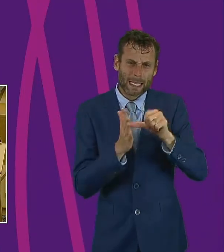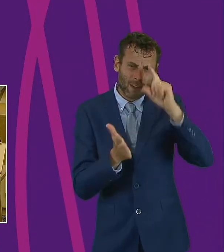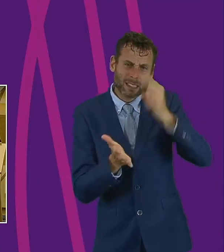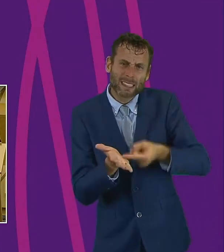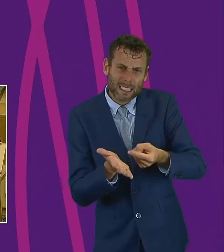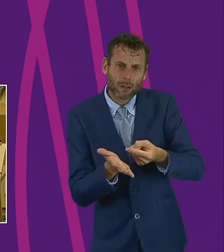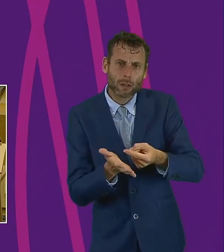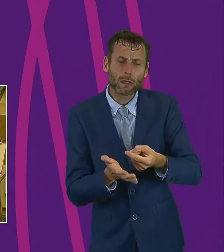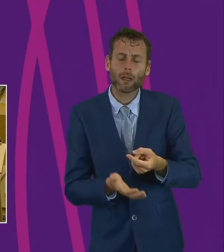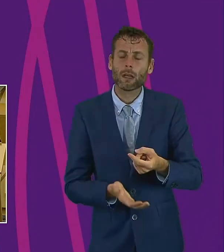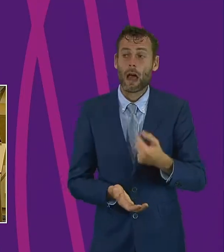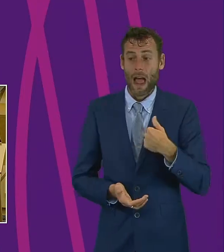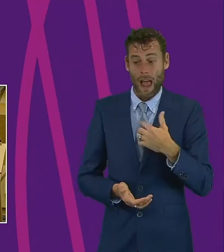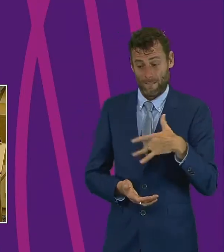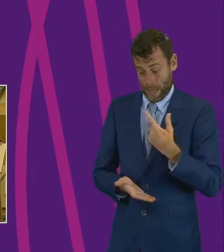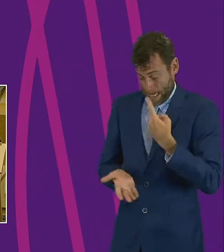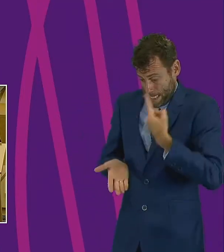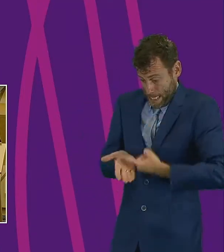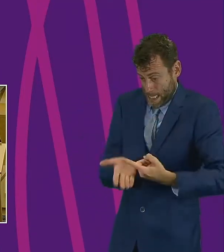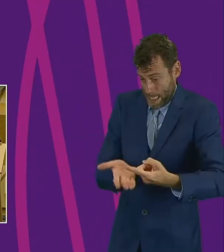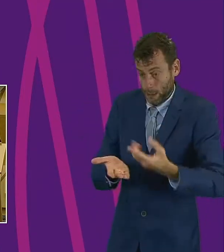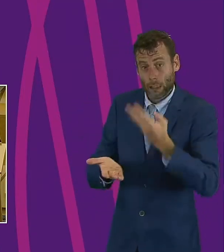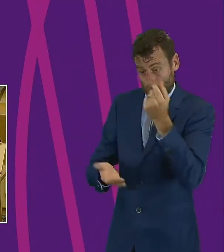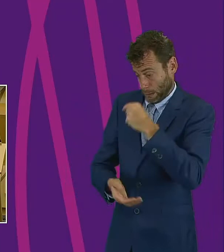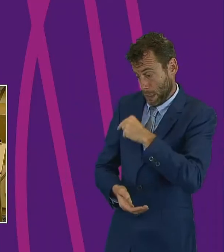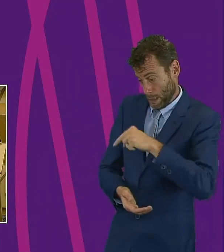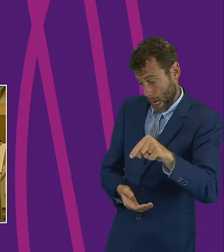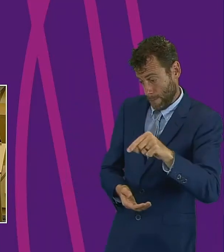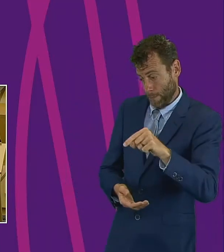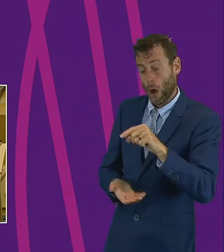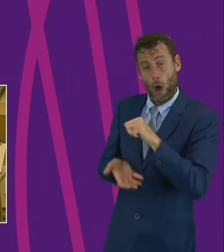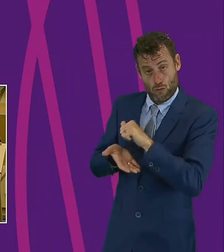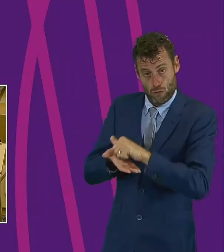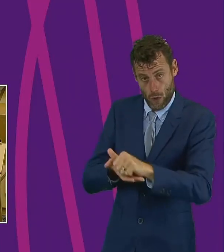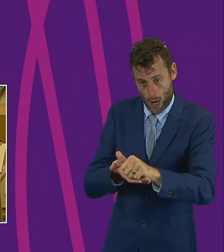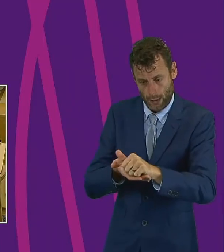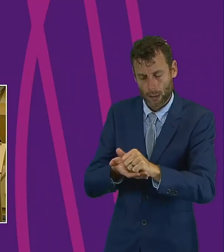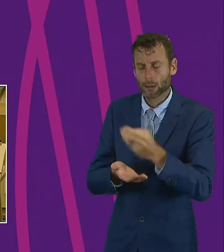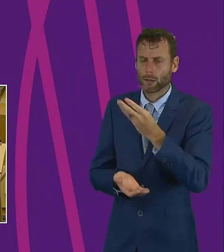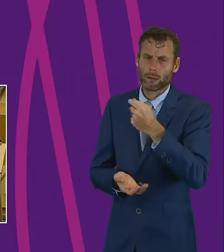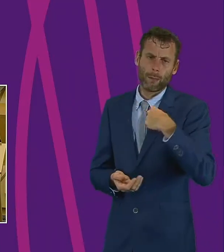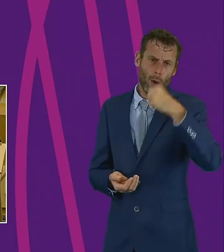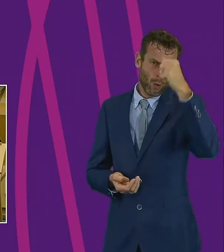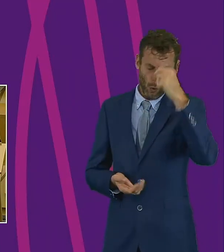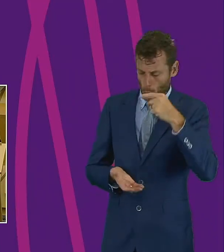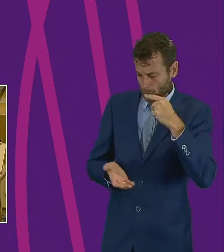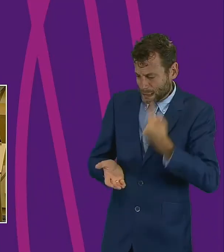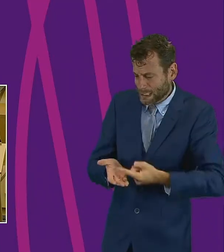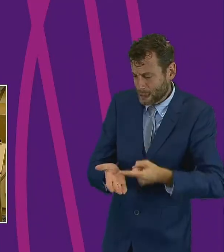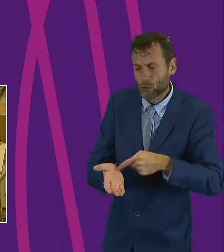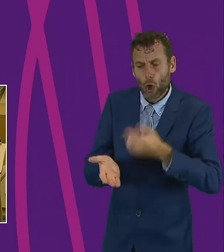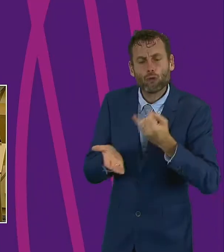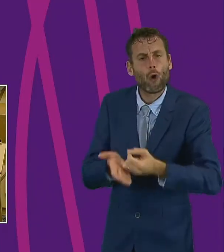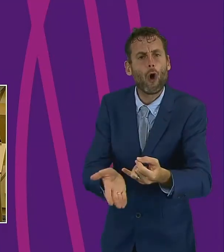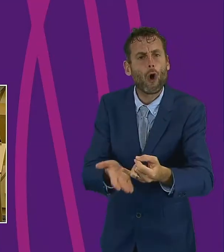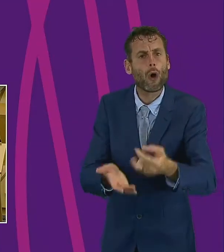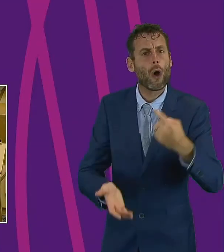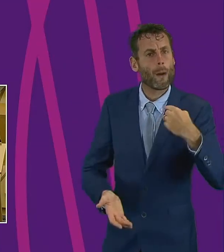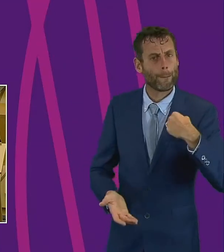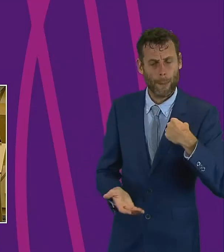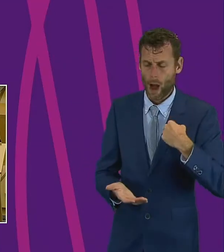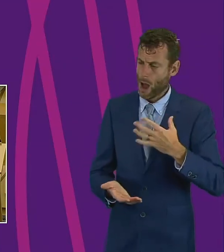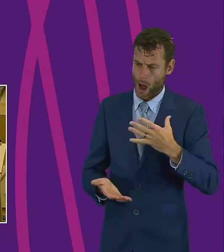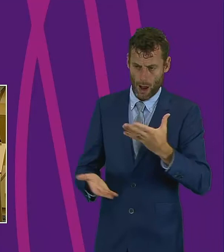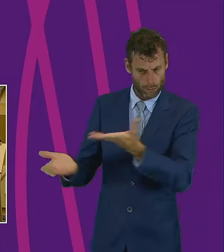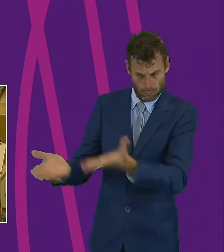most of which we have got right, some of which we will have not got right. And I welcome, for a whole range of different reasons, the fullest possible